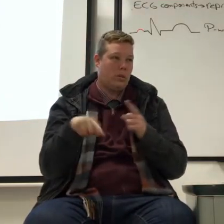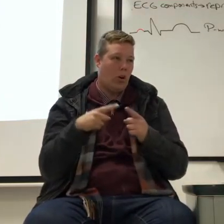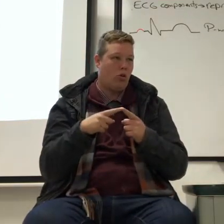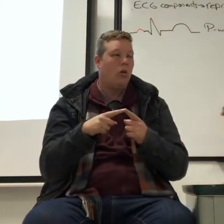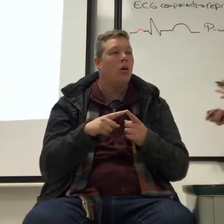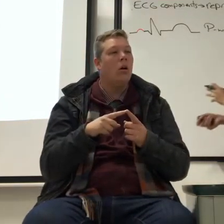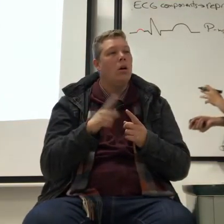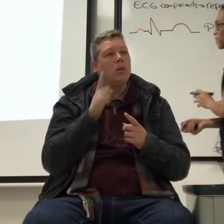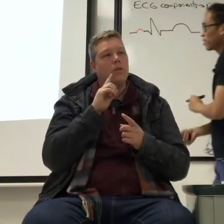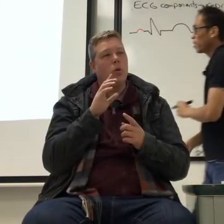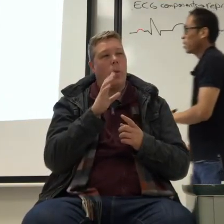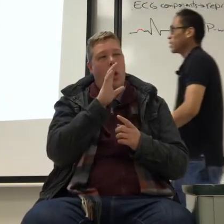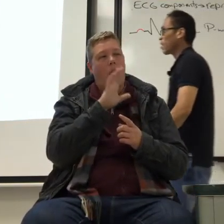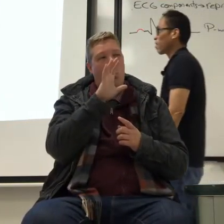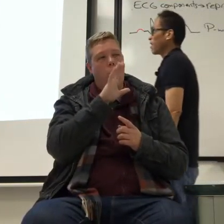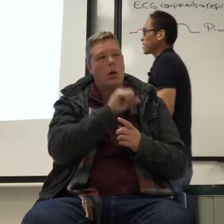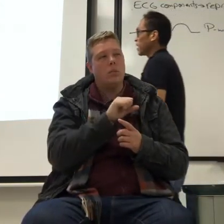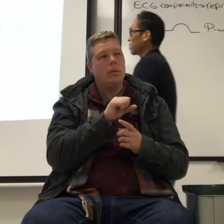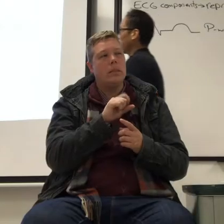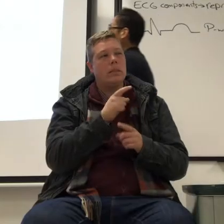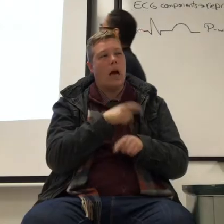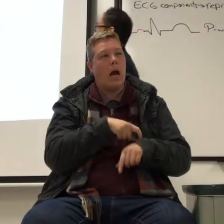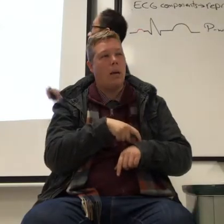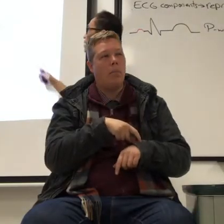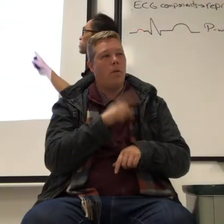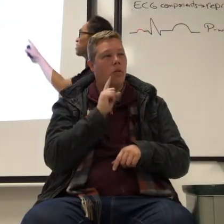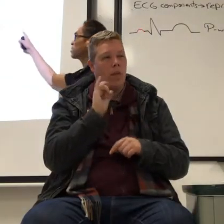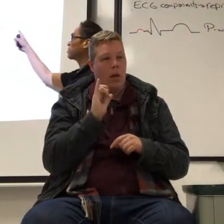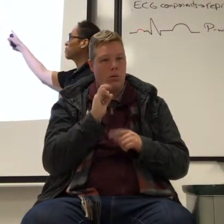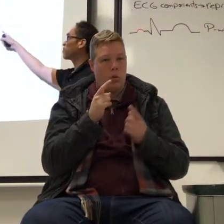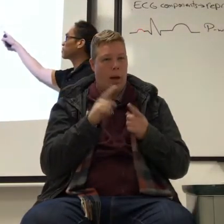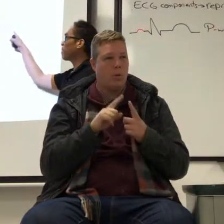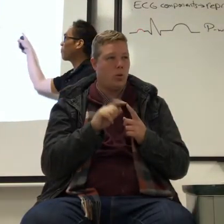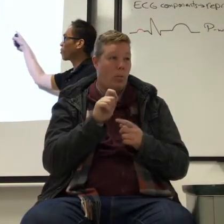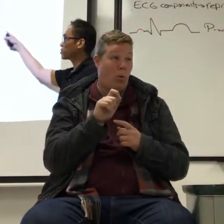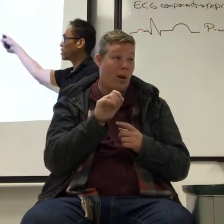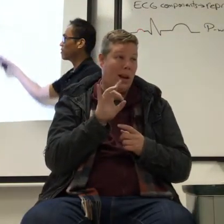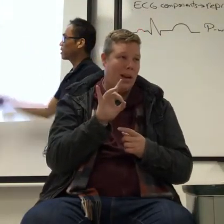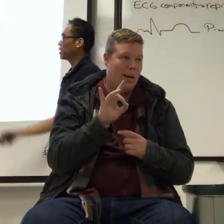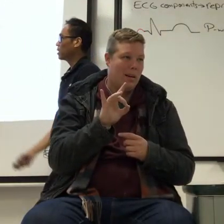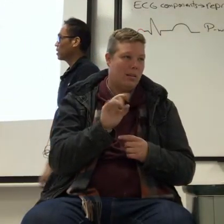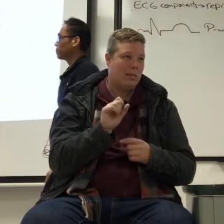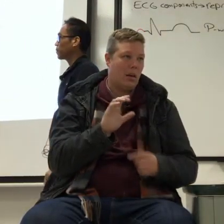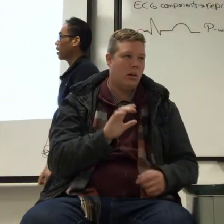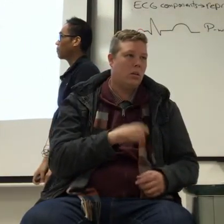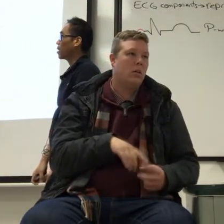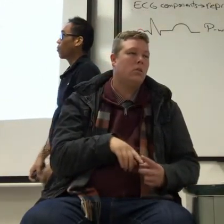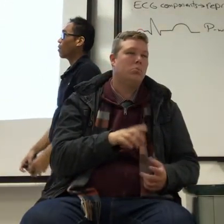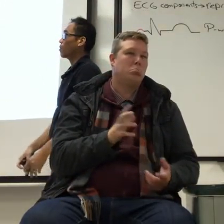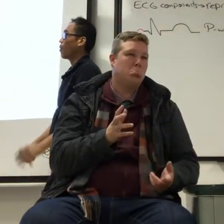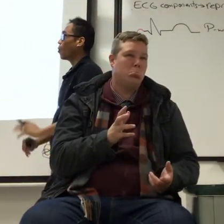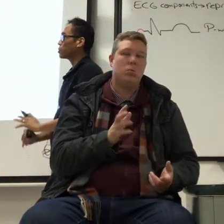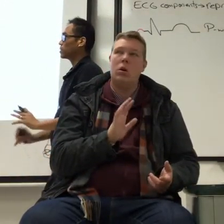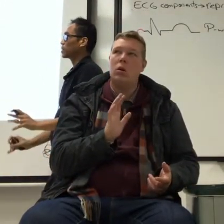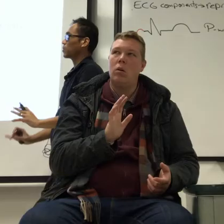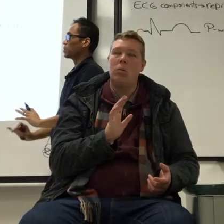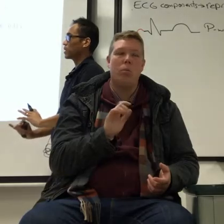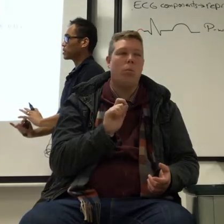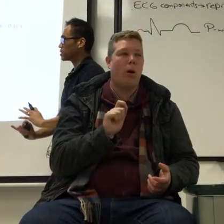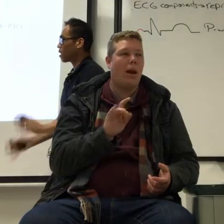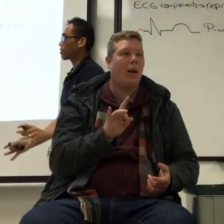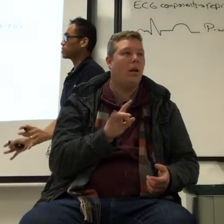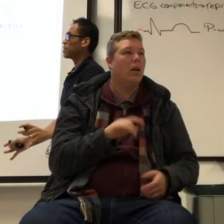approximate time it should take. Remember, the entire cardiac cycle is about 0.8, so this is a very small portion of it. Well, the whole